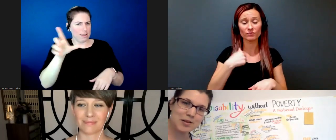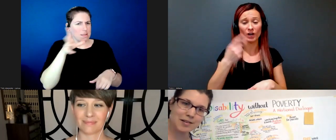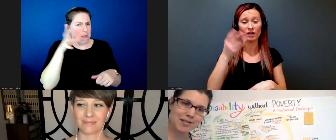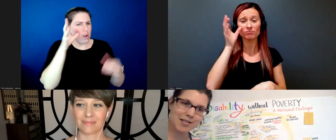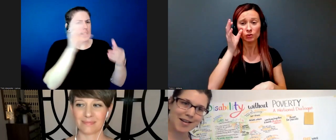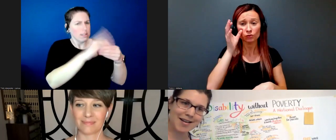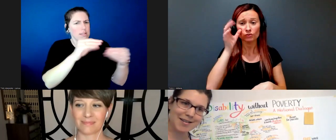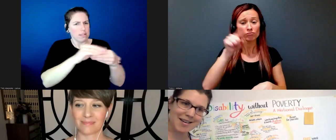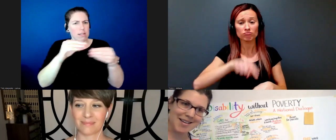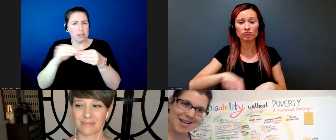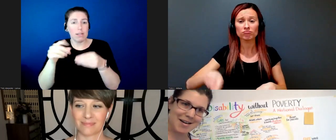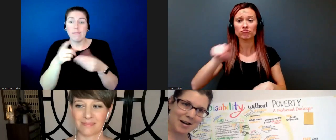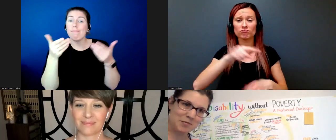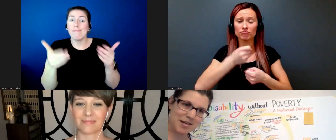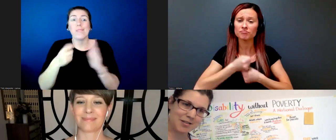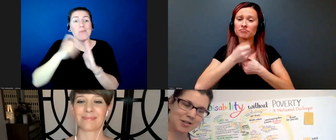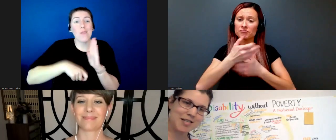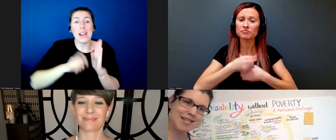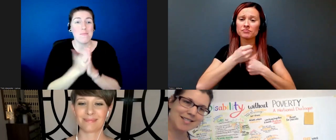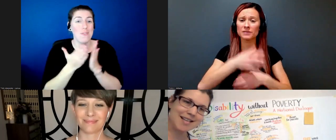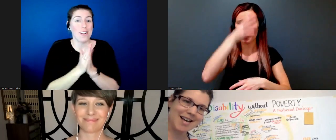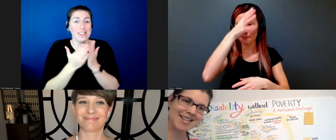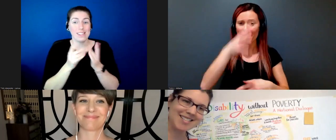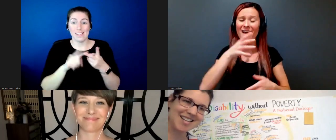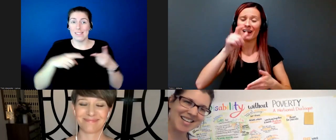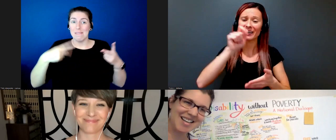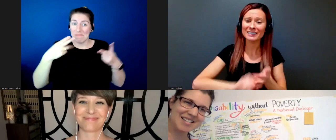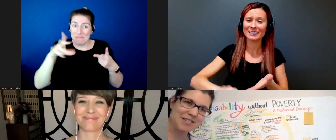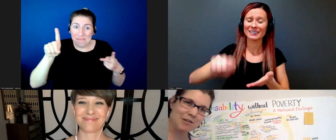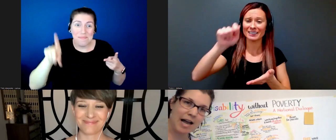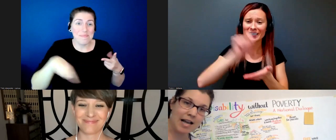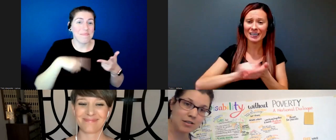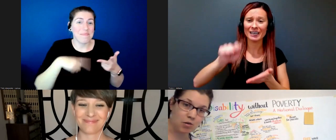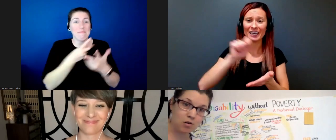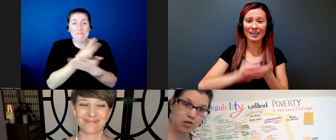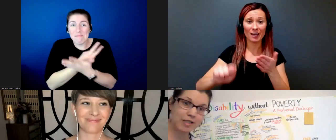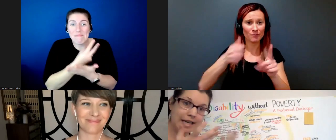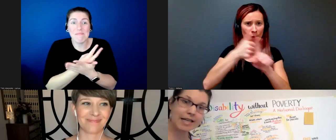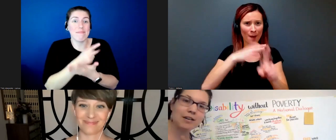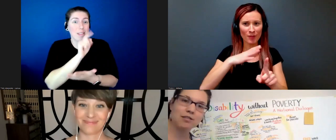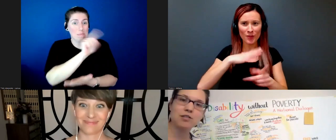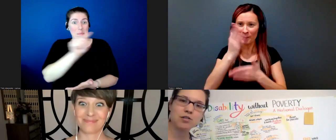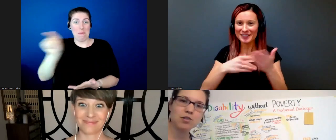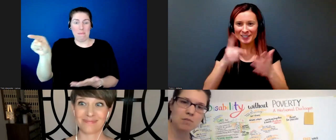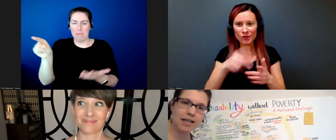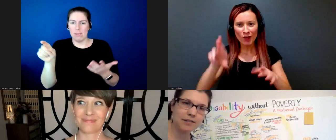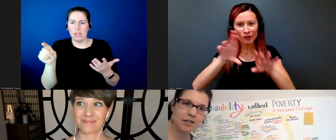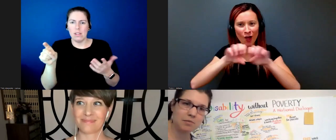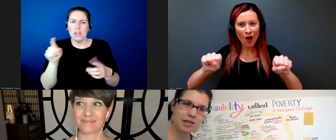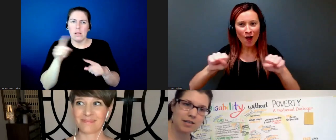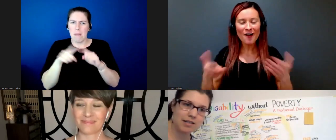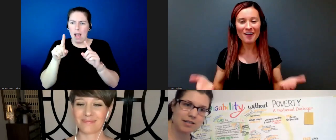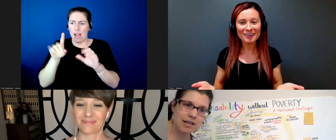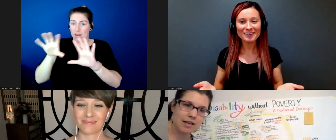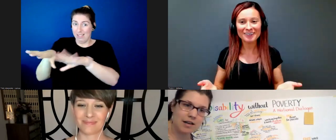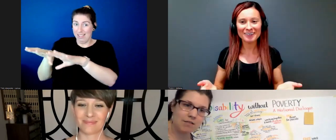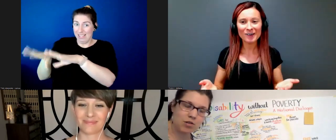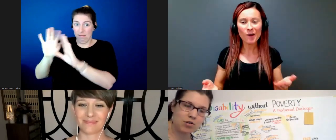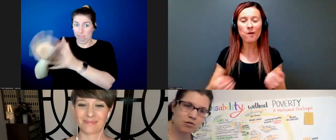writing books and have PhDs and or just getting out the door. So my lift up